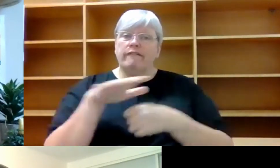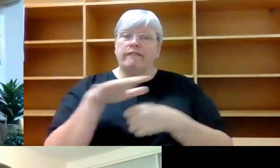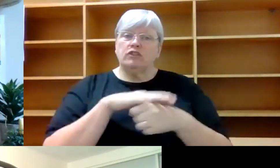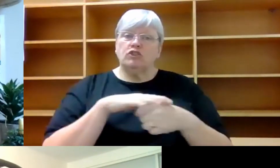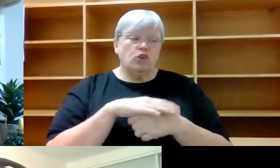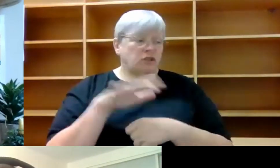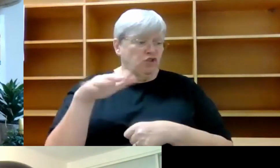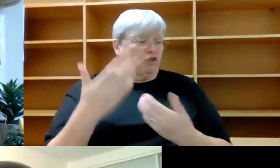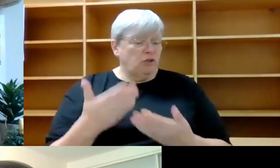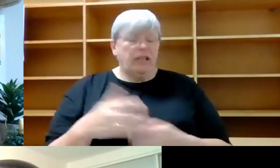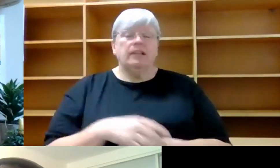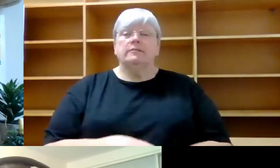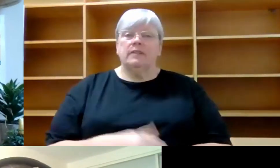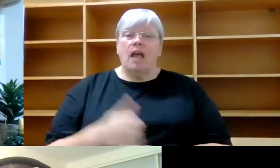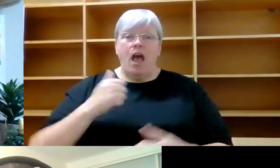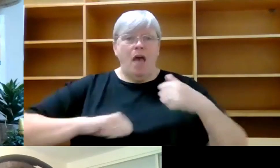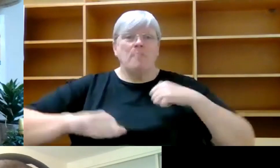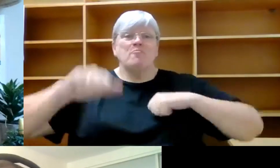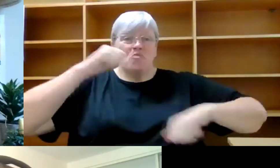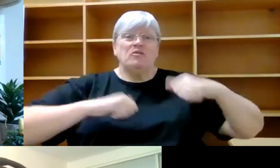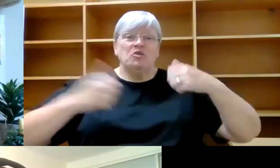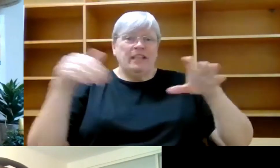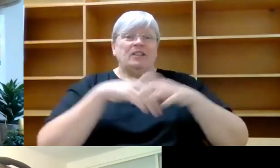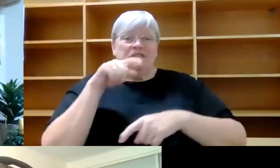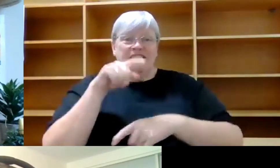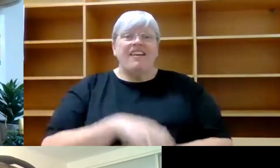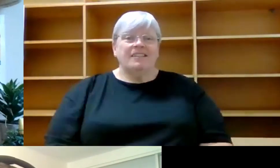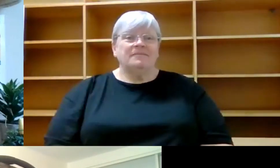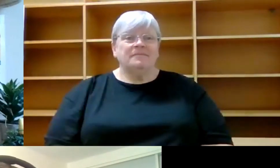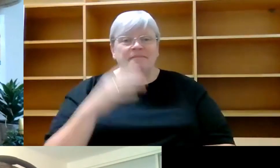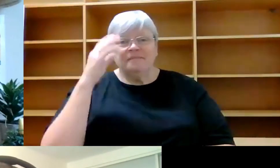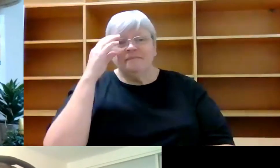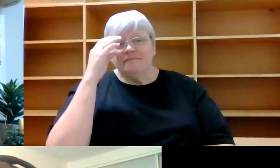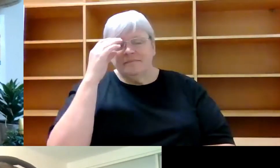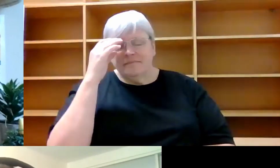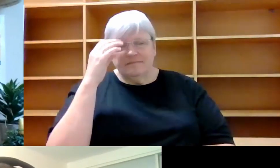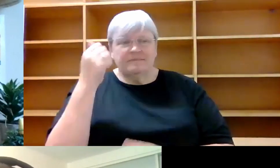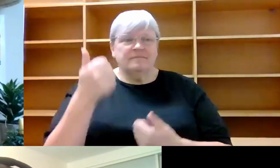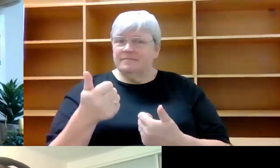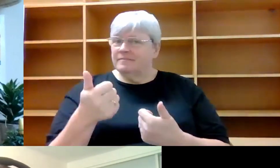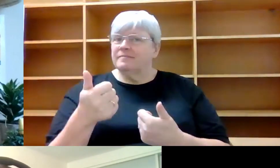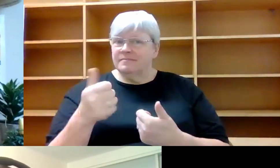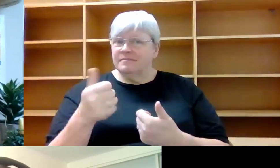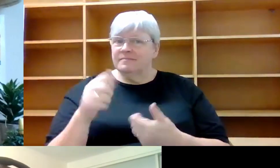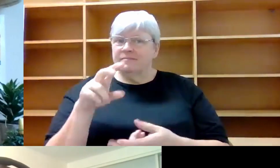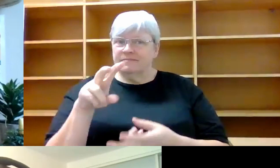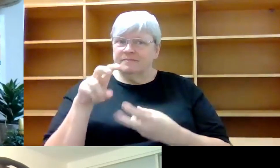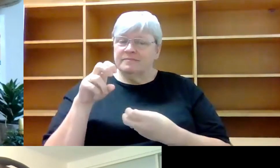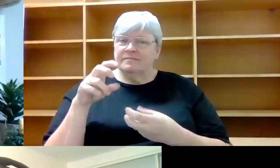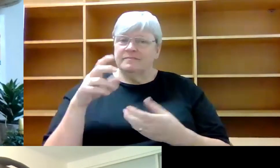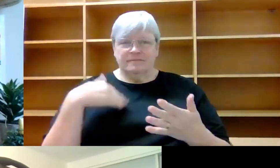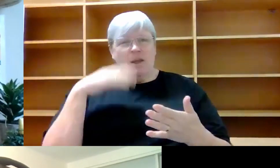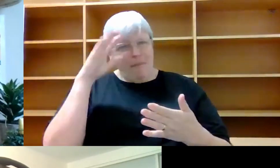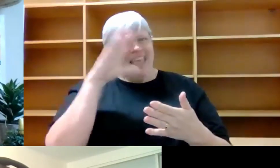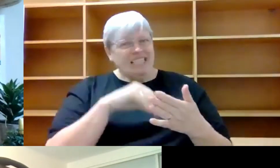today. And I'm proud to be included in that. That's great to hear. And that's certainly kind of my experience of the young